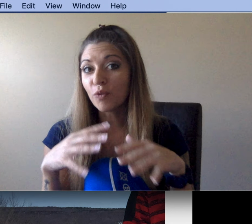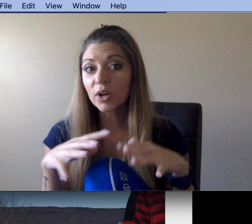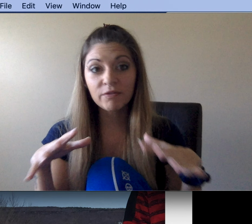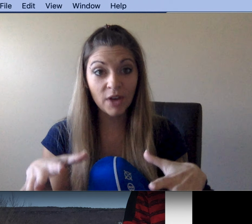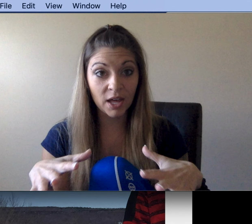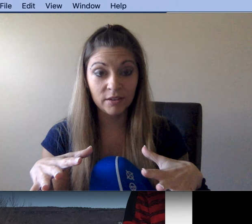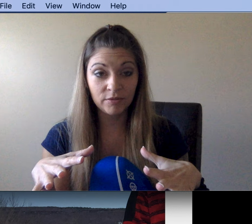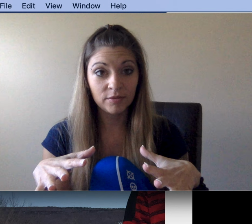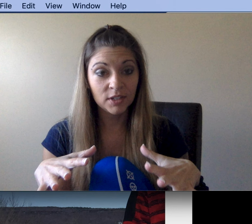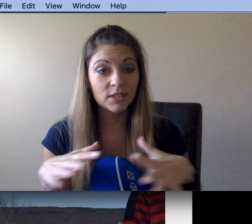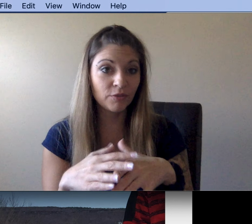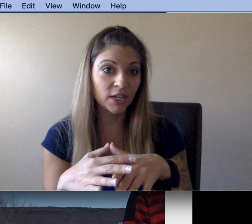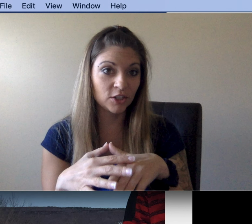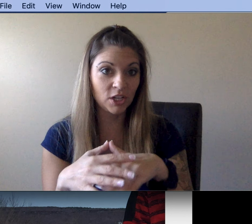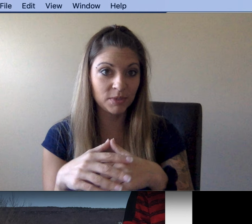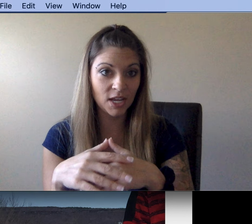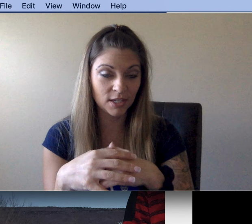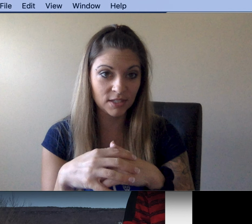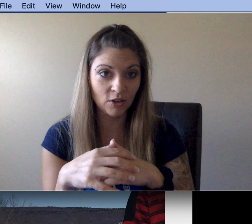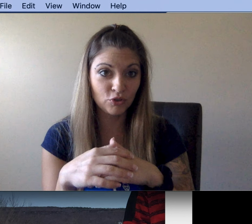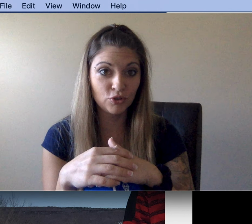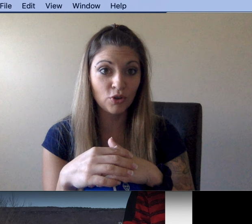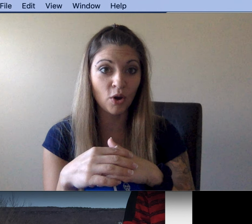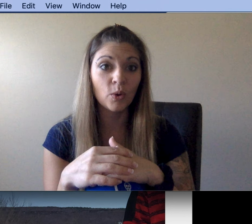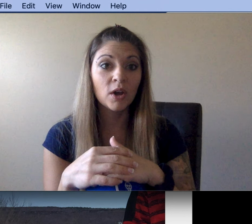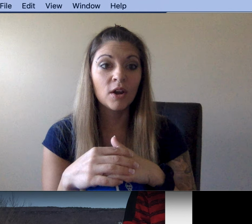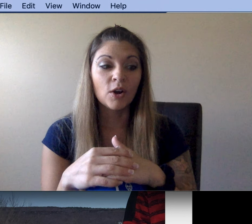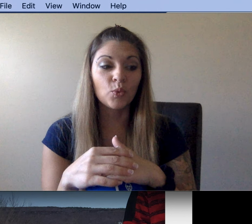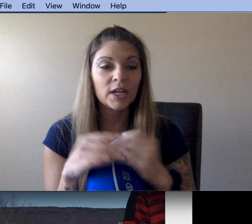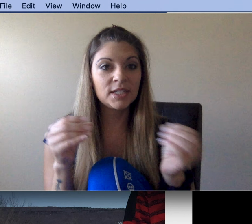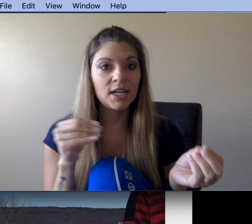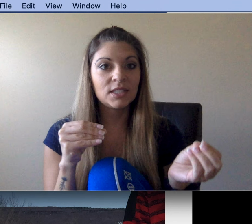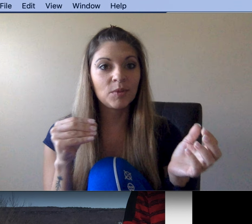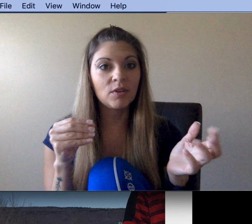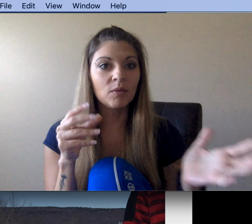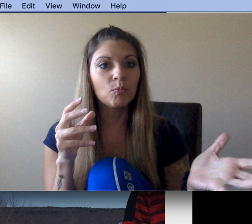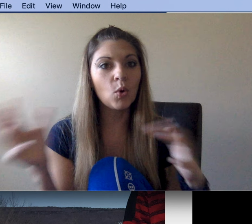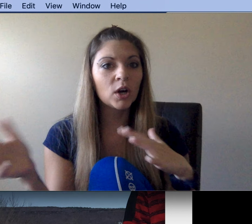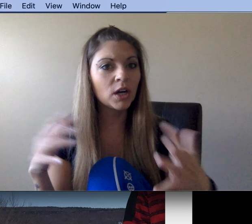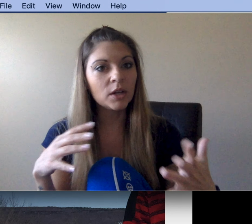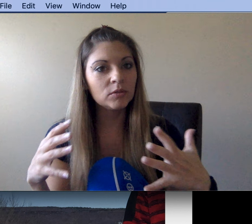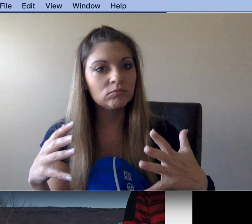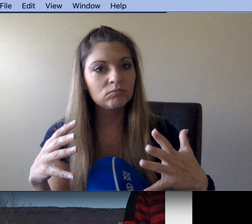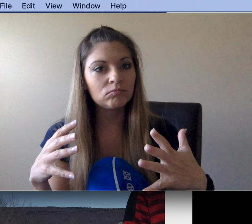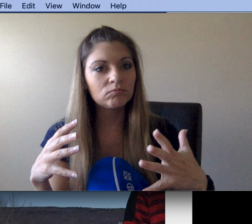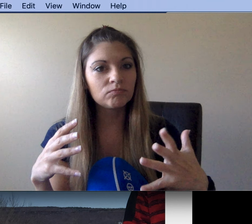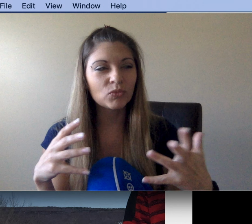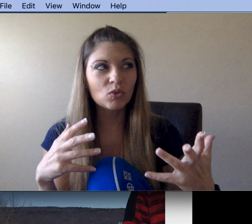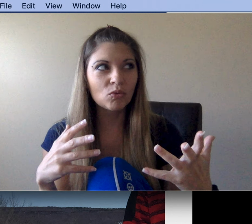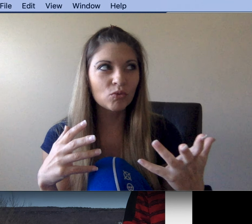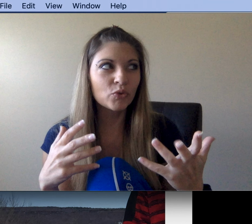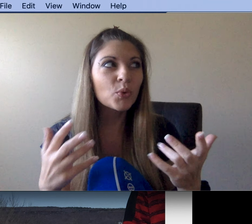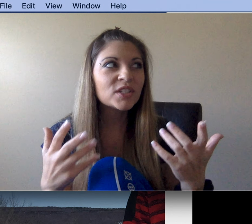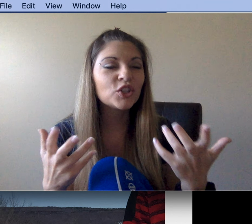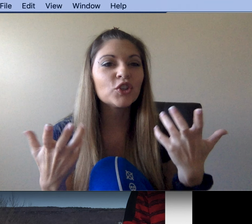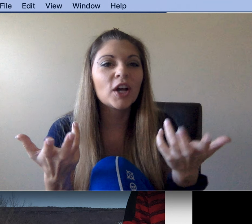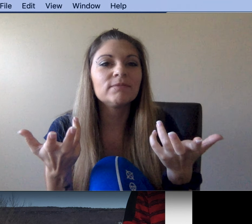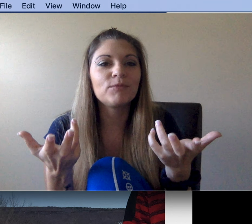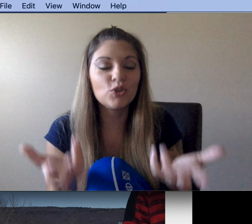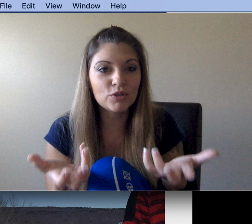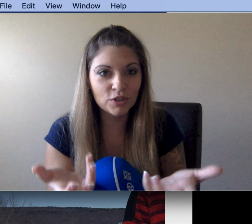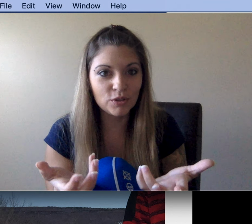there are 45 different handshapes in ASL. So we're going to take some of the more the ones that